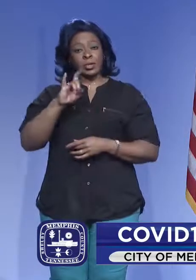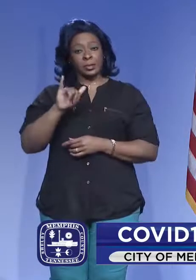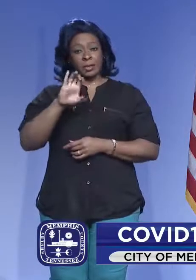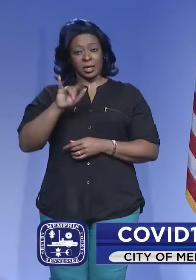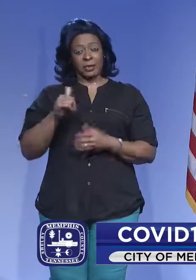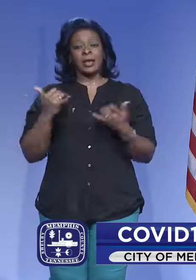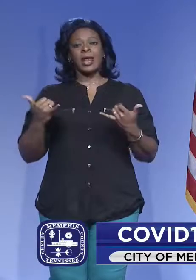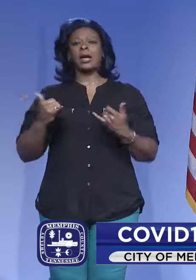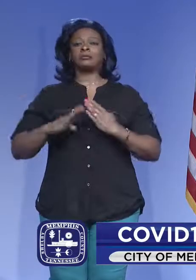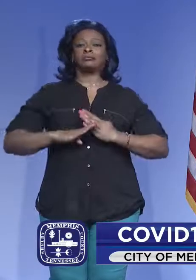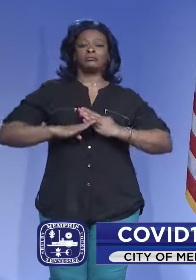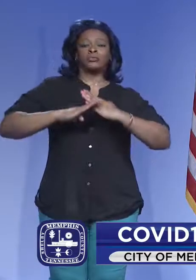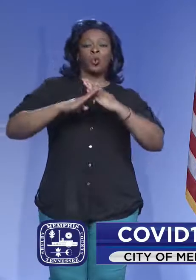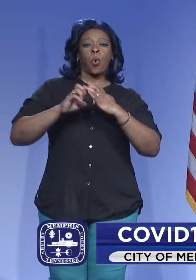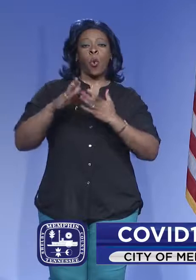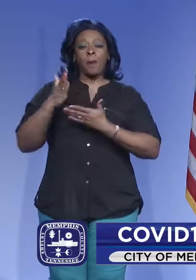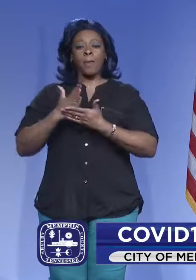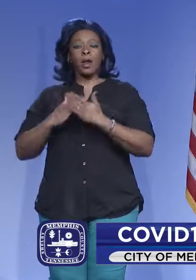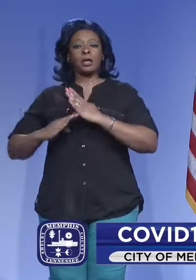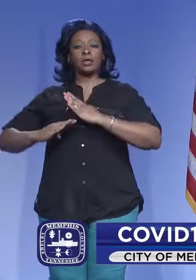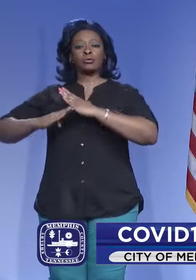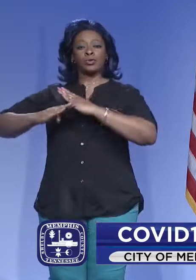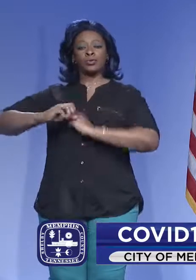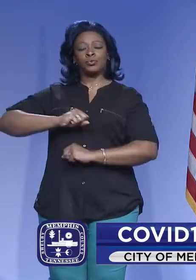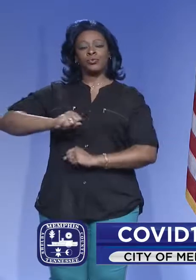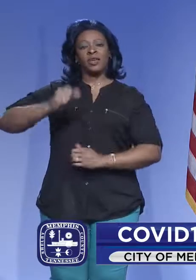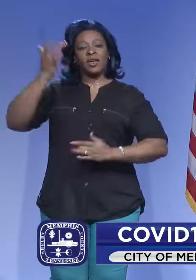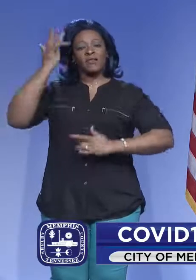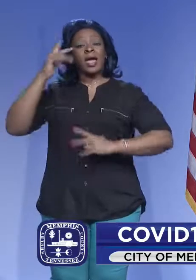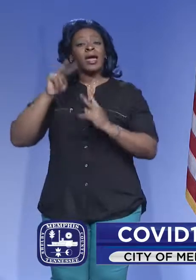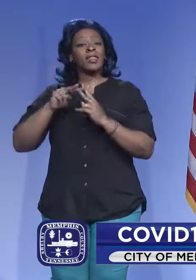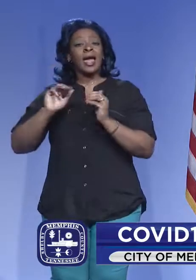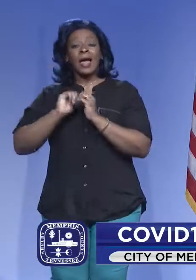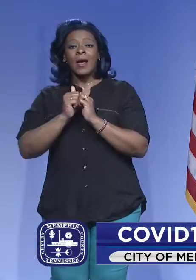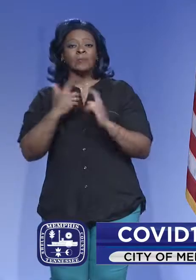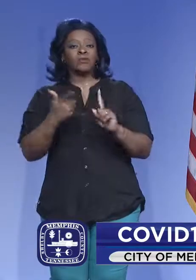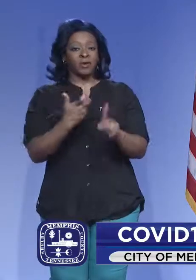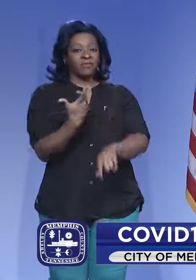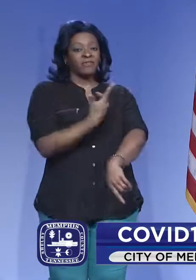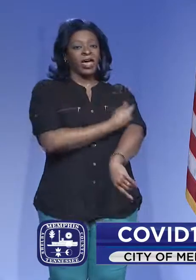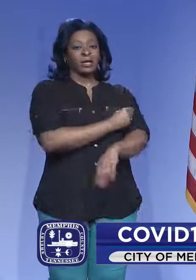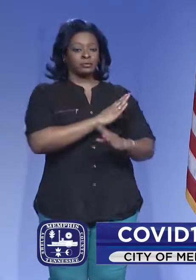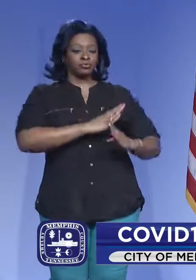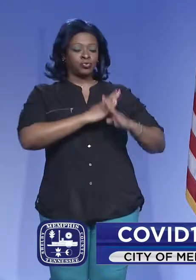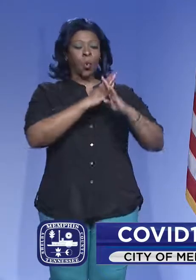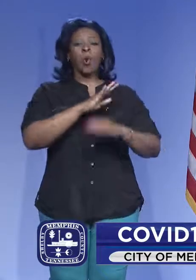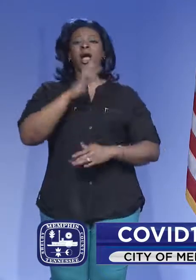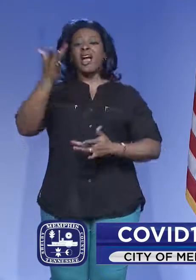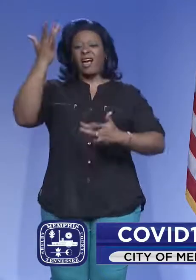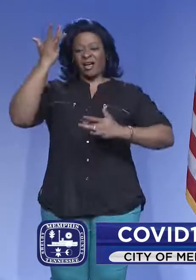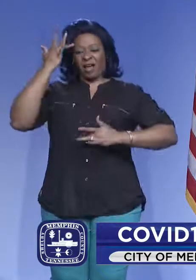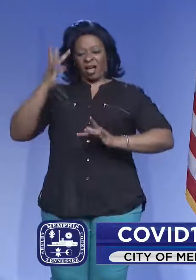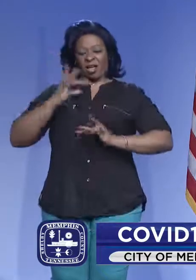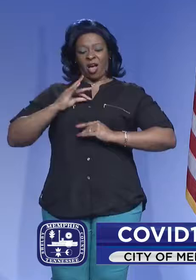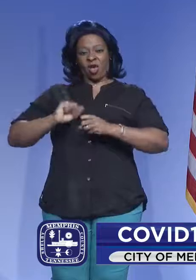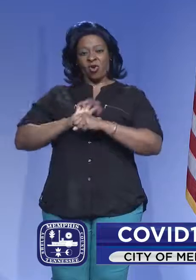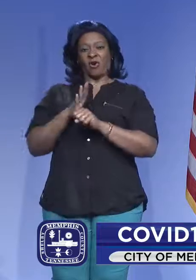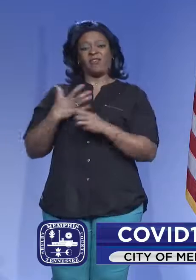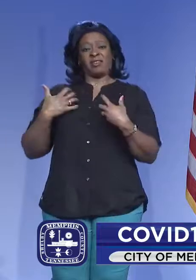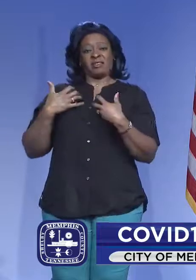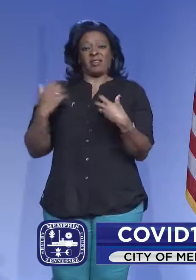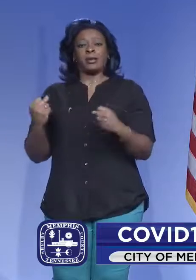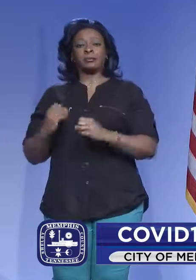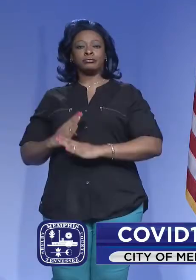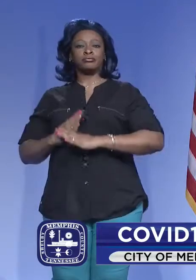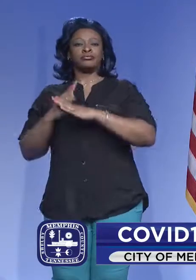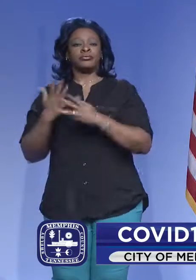now immune or partially immune to the virus, either because of vaccination or natural infection. This has led us